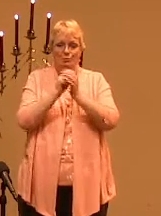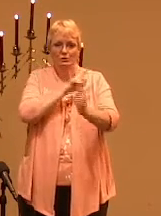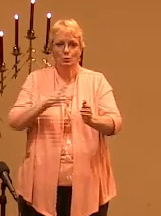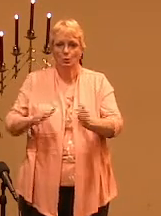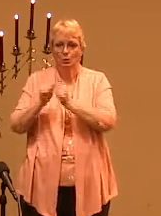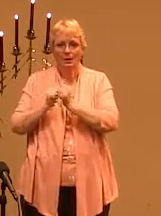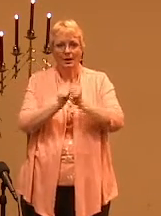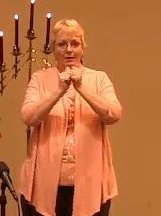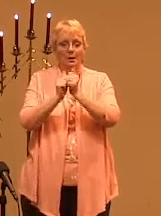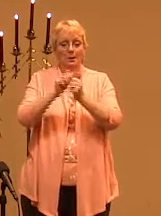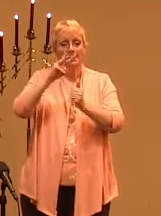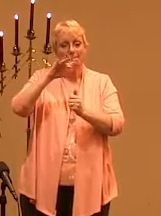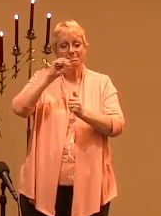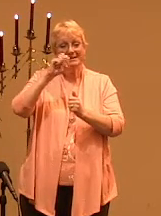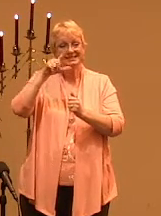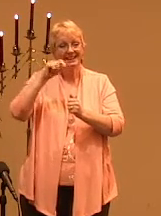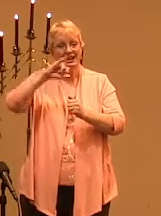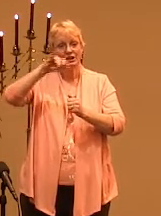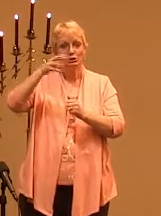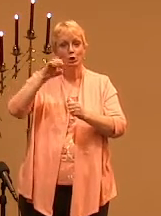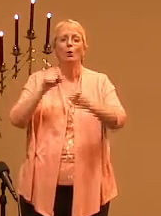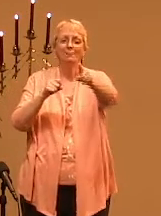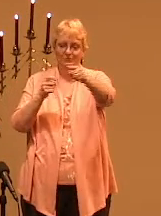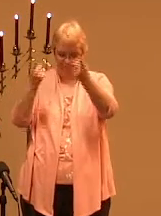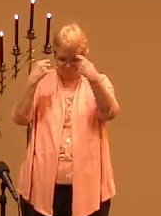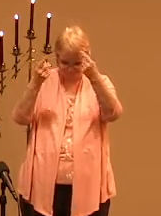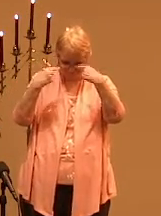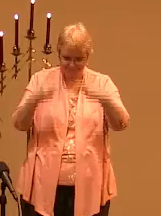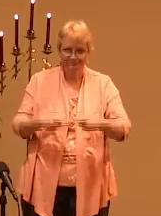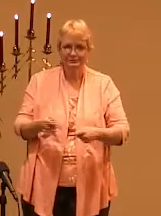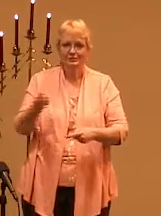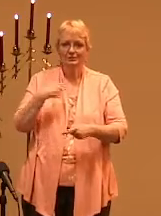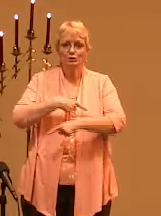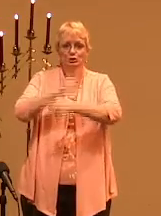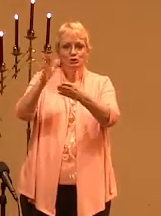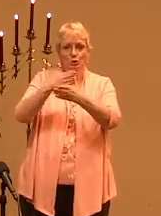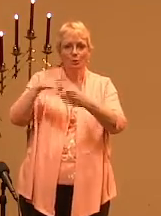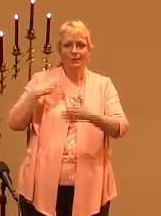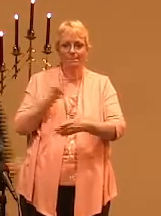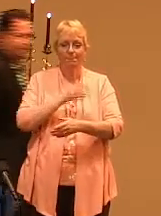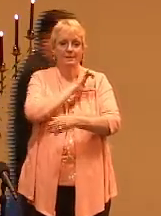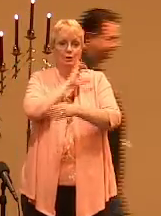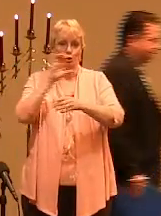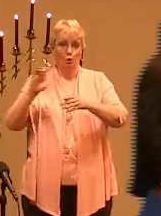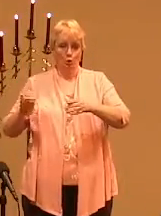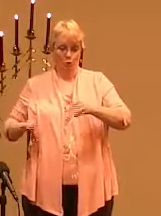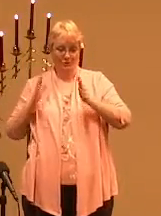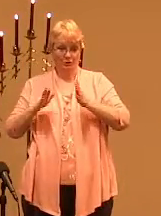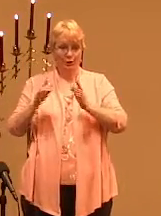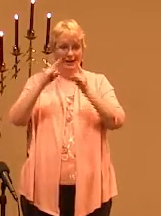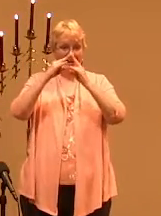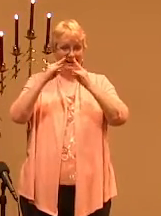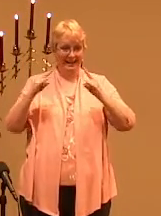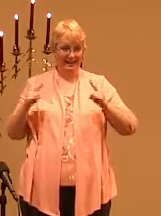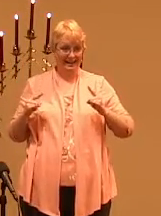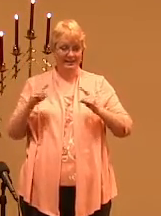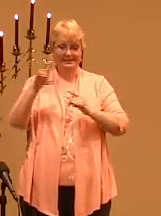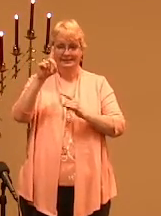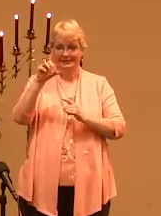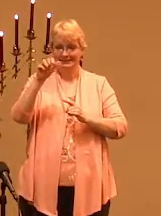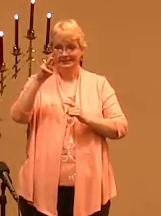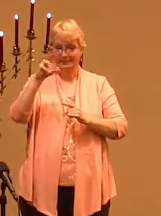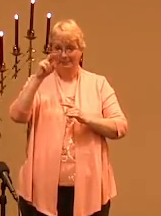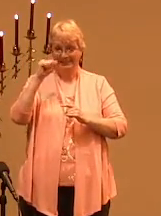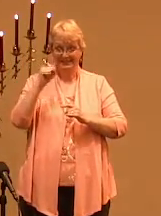going to invite up Melissa Jones. Where is she? There she is. And she's going to come share. There's a Christian camp going on, which Damascus Friends is